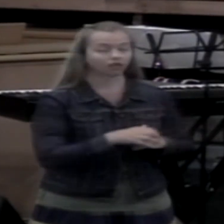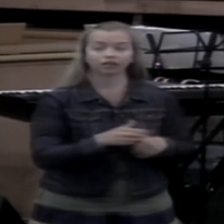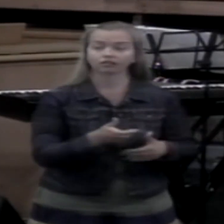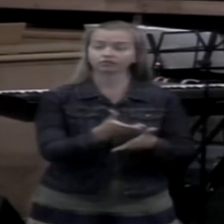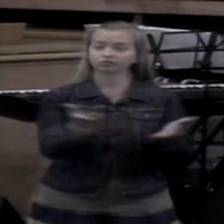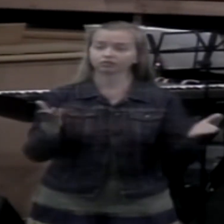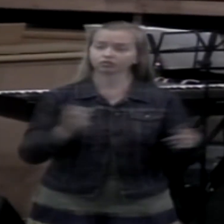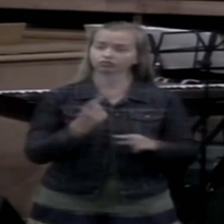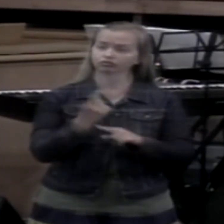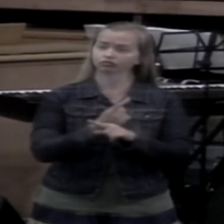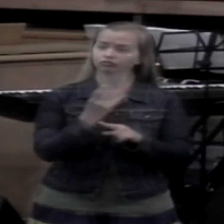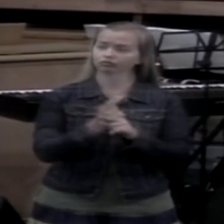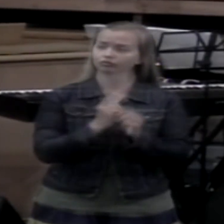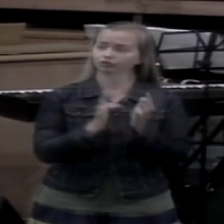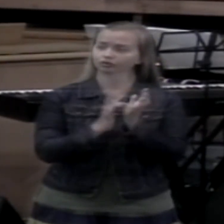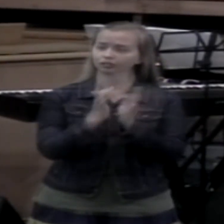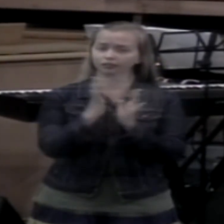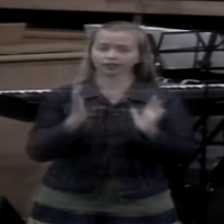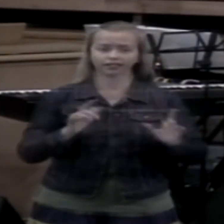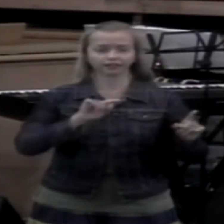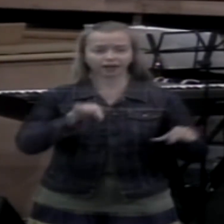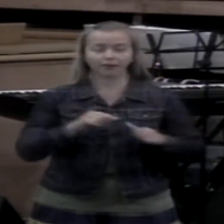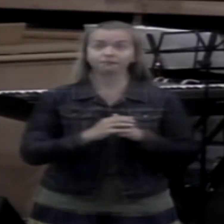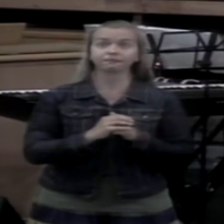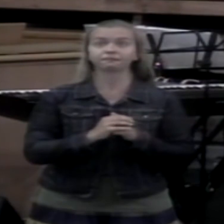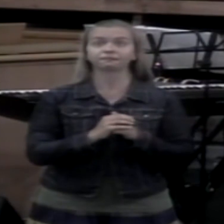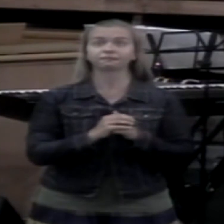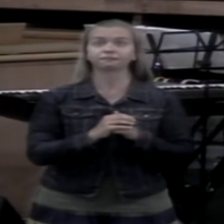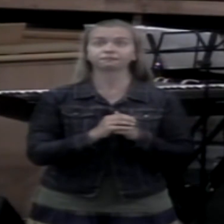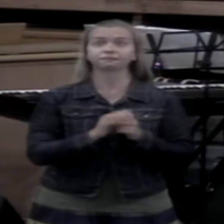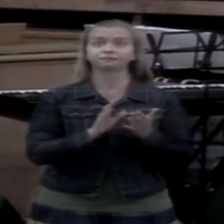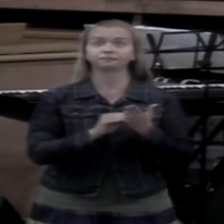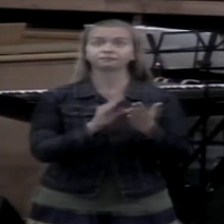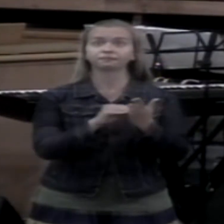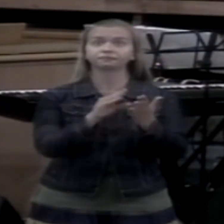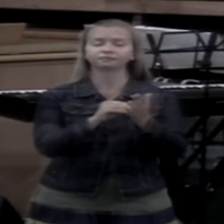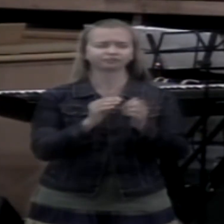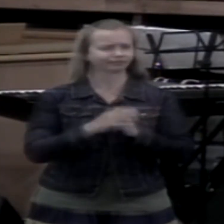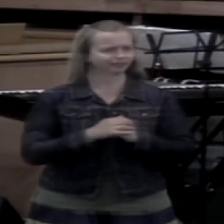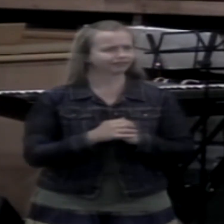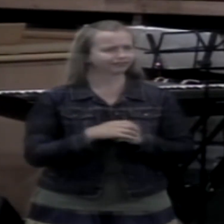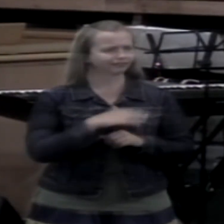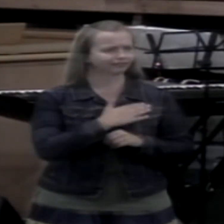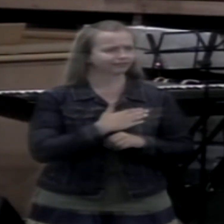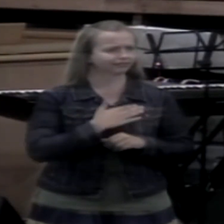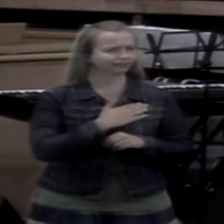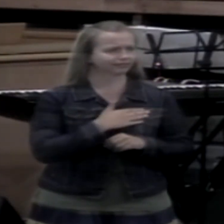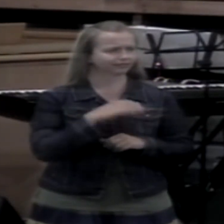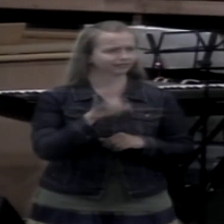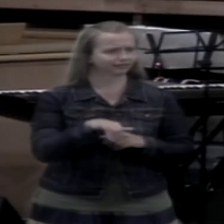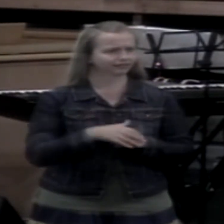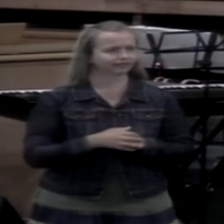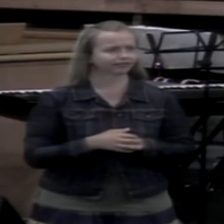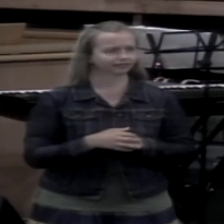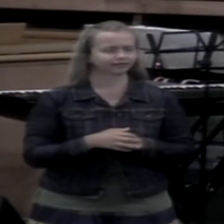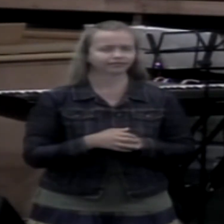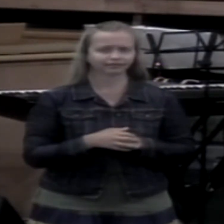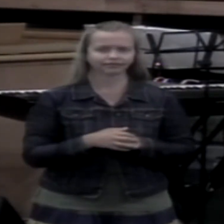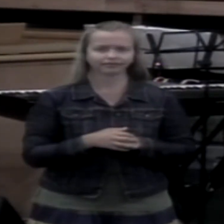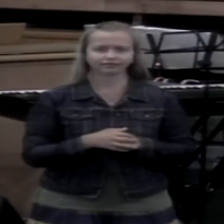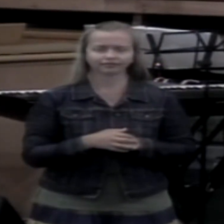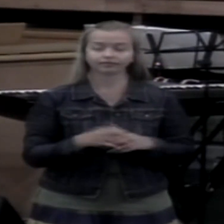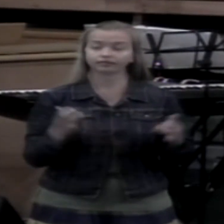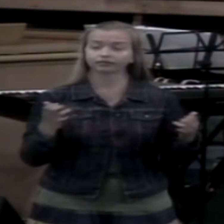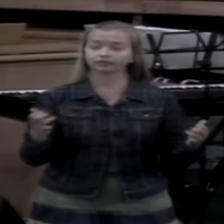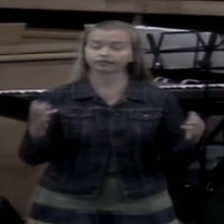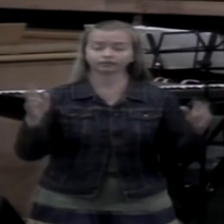have come here to this Bible class, I really do appreciate this. Today,